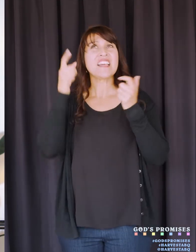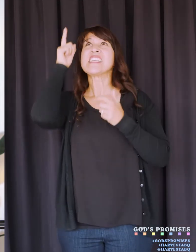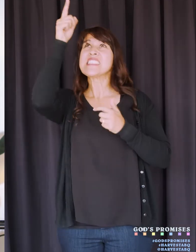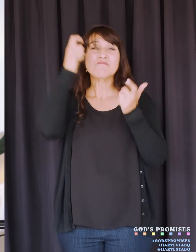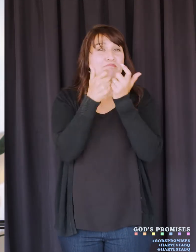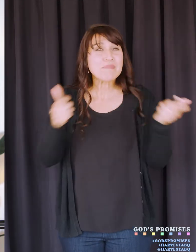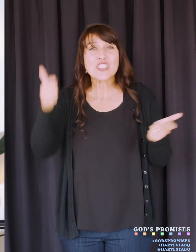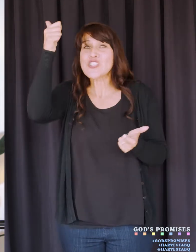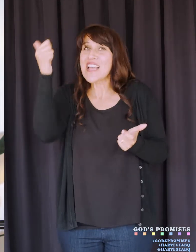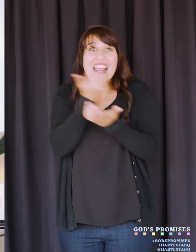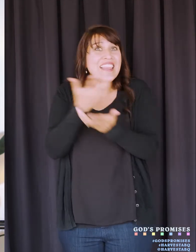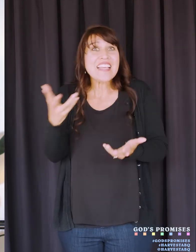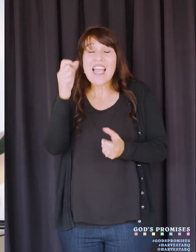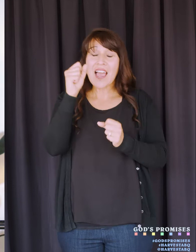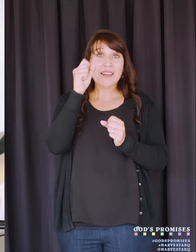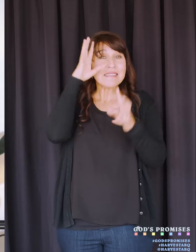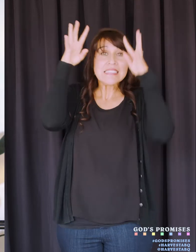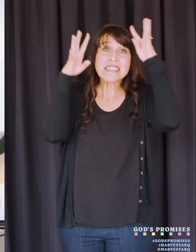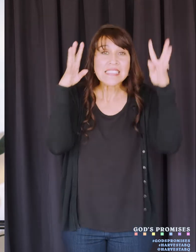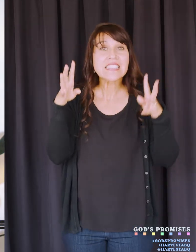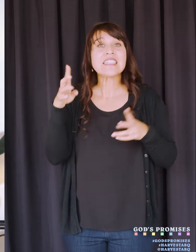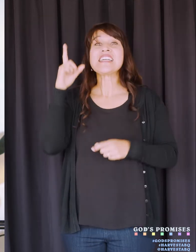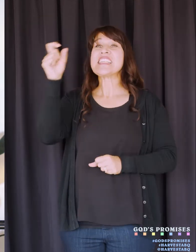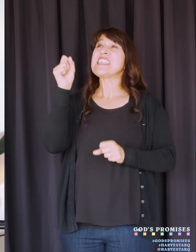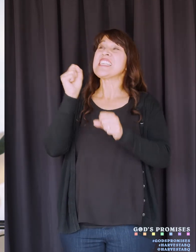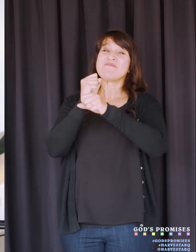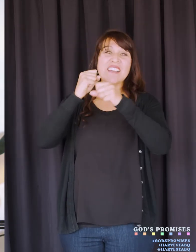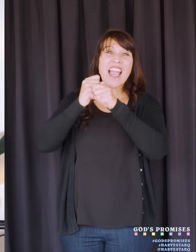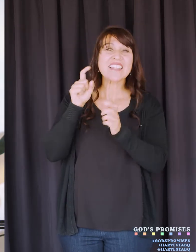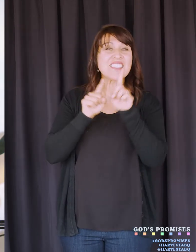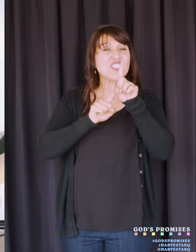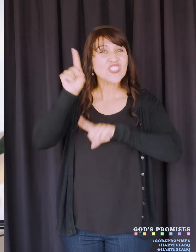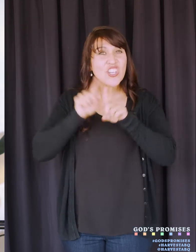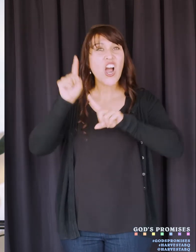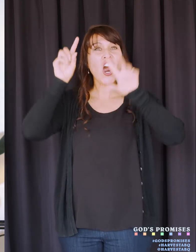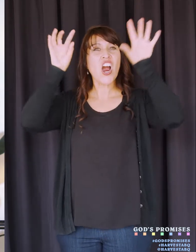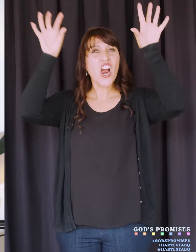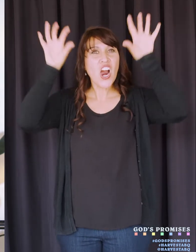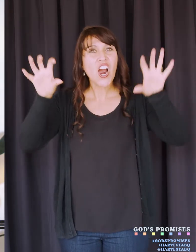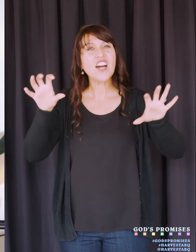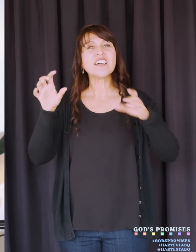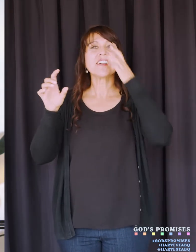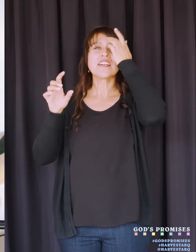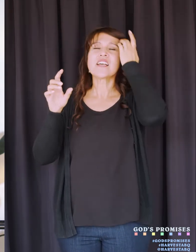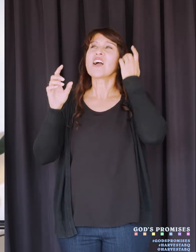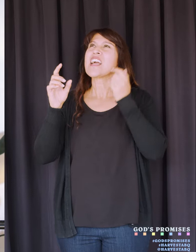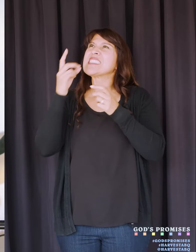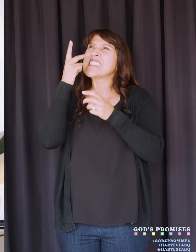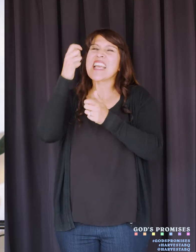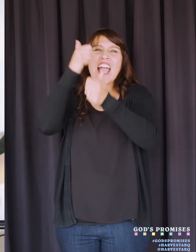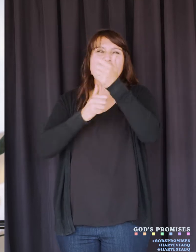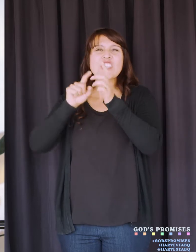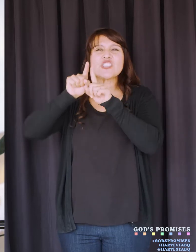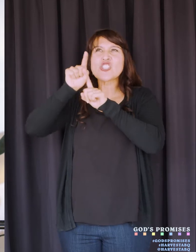anything you could ever imagine. He created the stars. I love how Isaiah puts it. He brings out the starry night one by one.